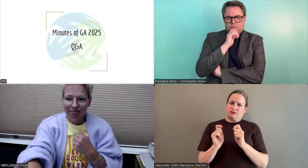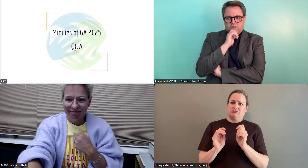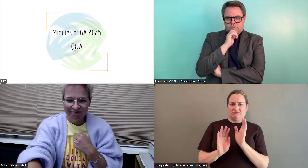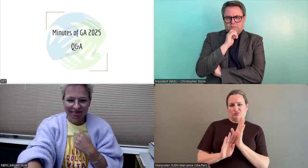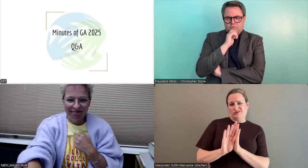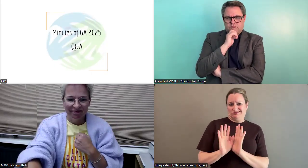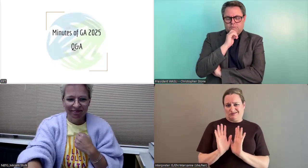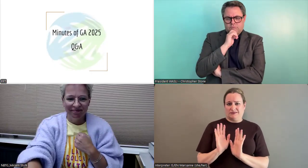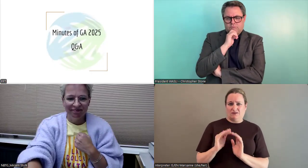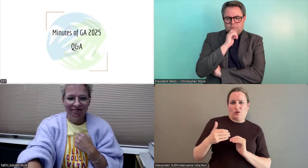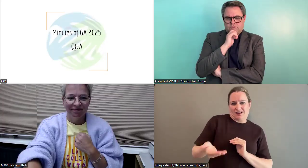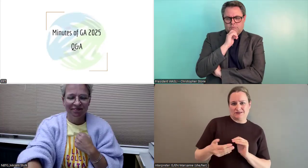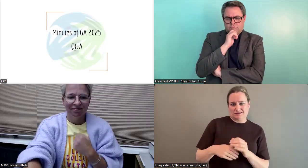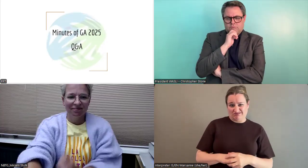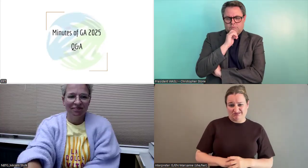Thank you.